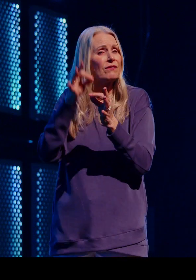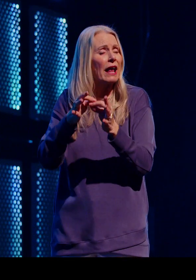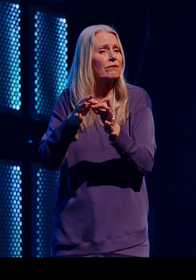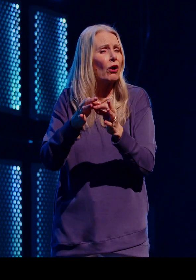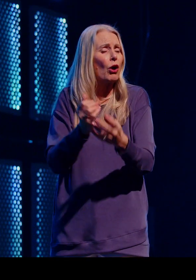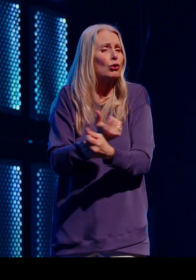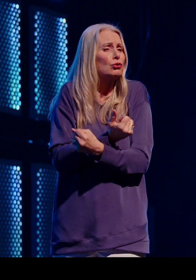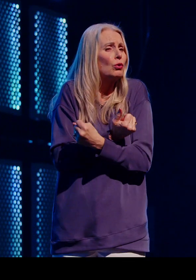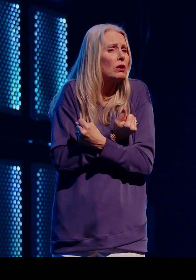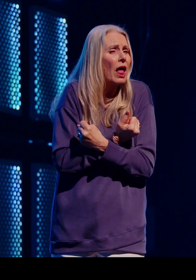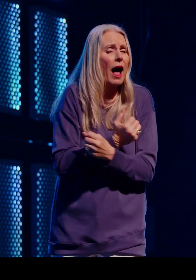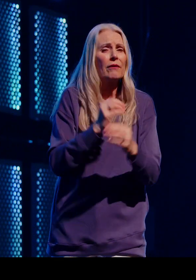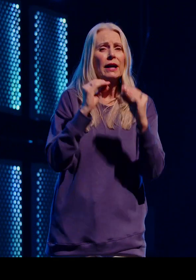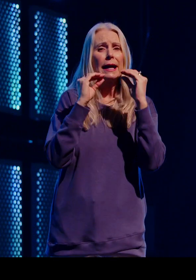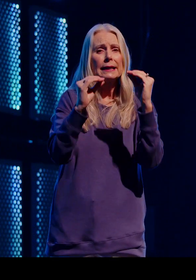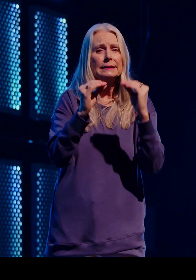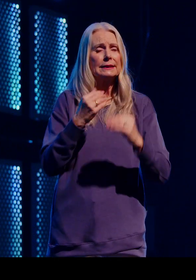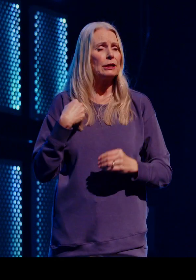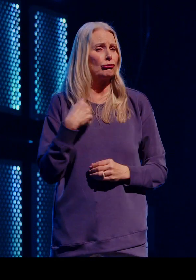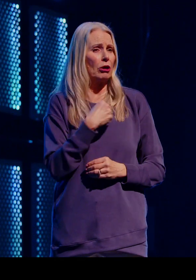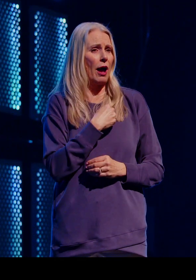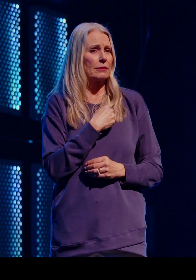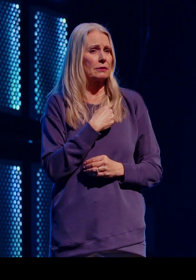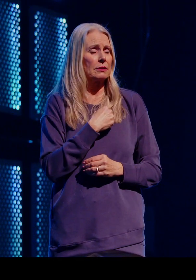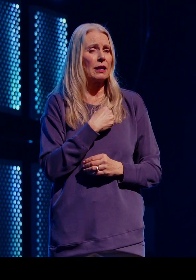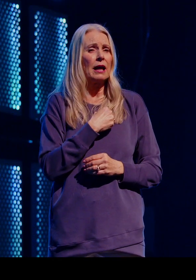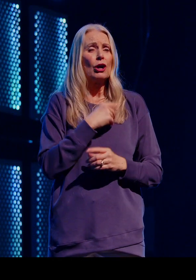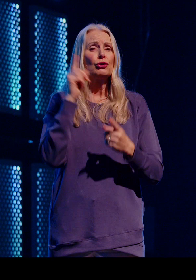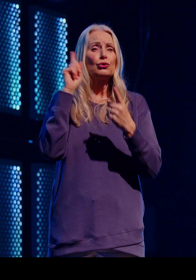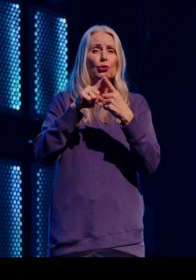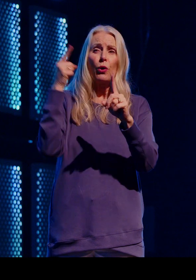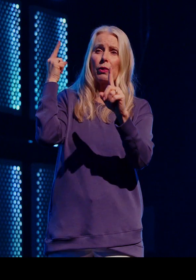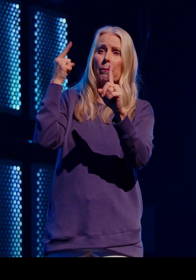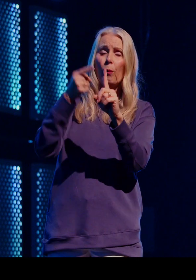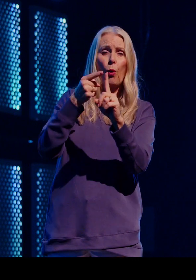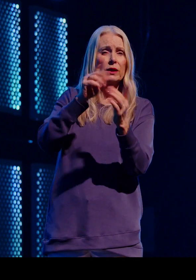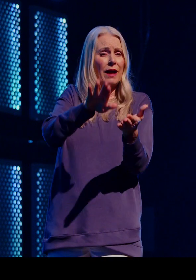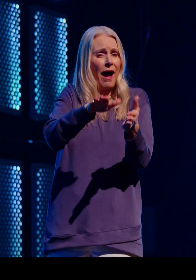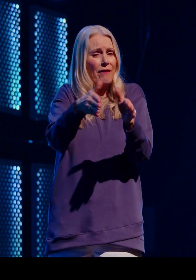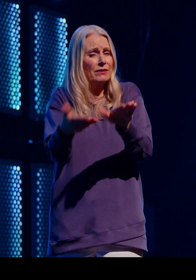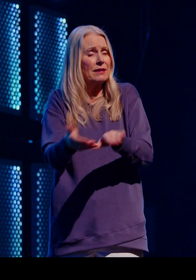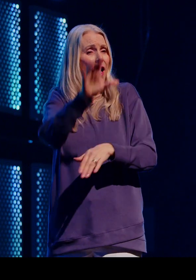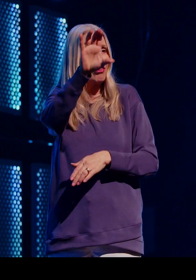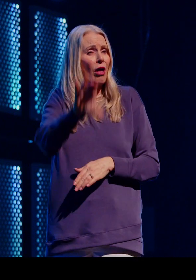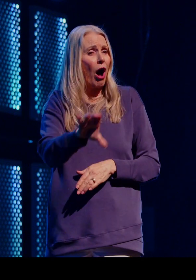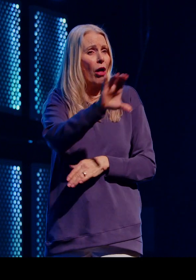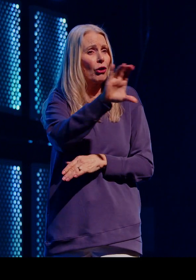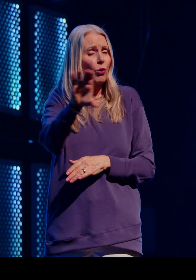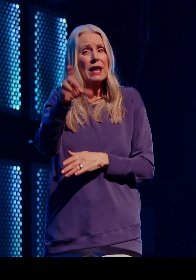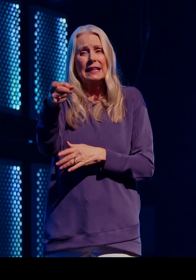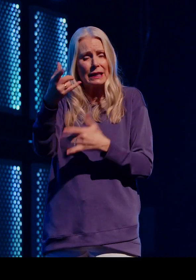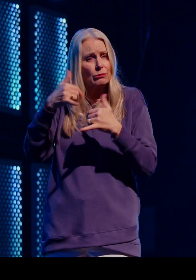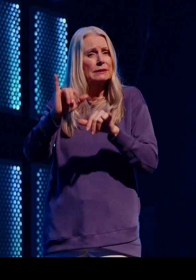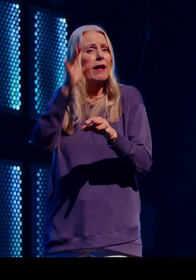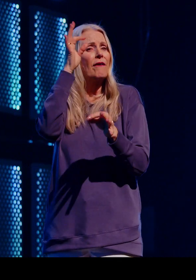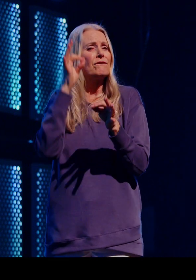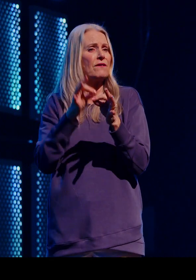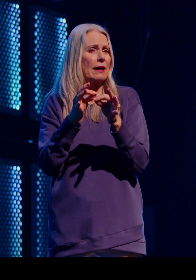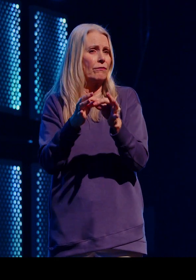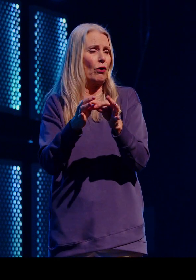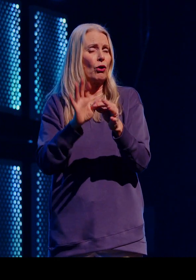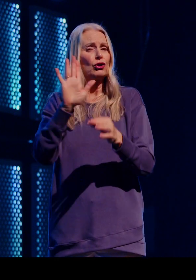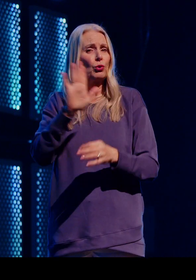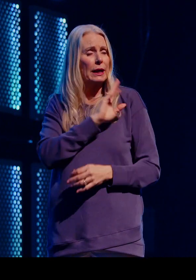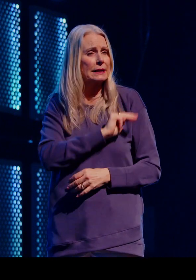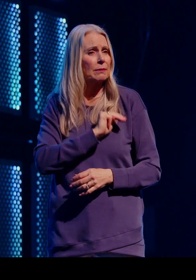He is faithful to teach us. He was faithful to the point of death, even death on a cross. He was faithful in his ministry,